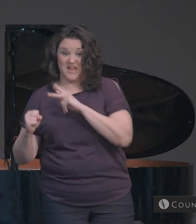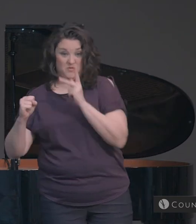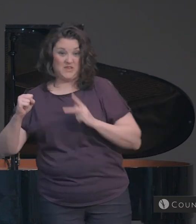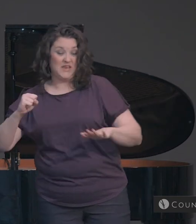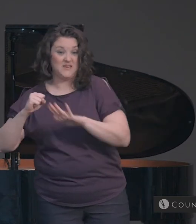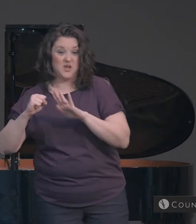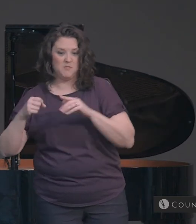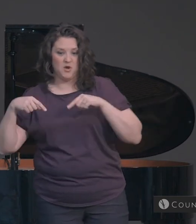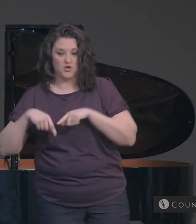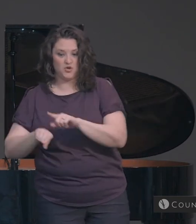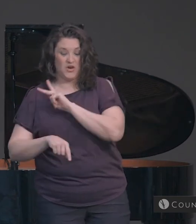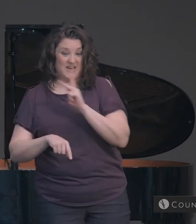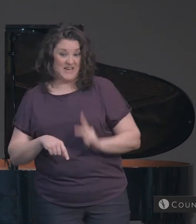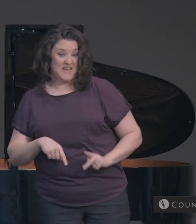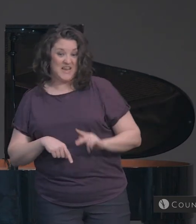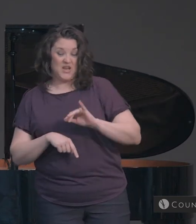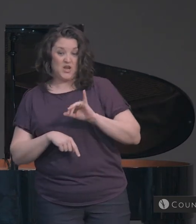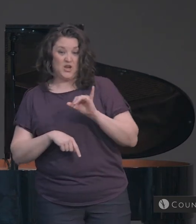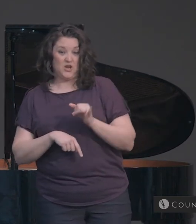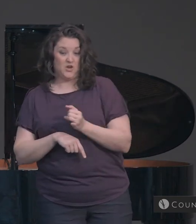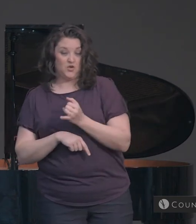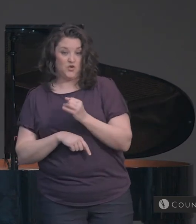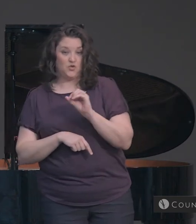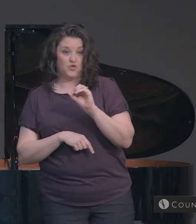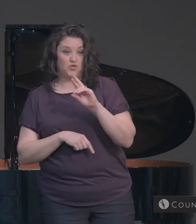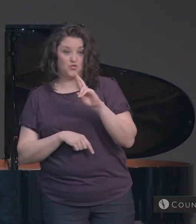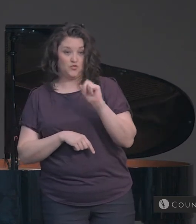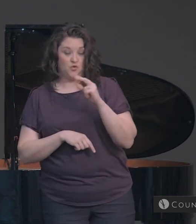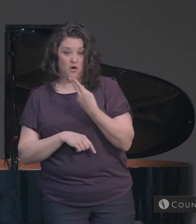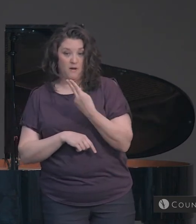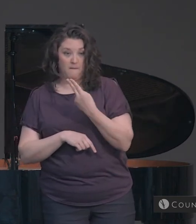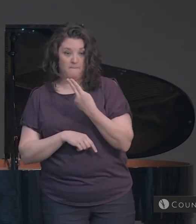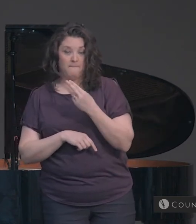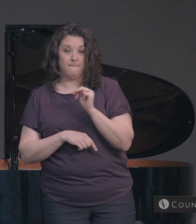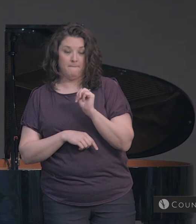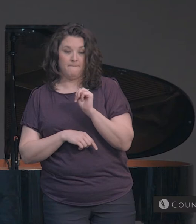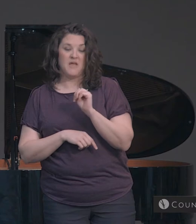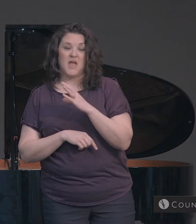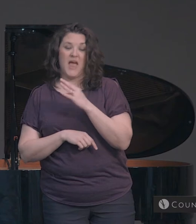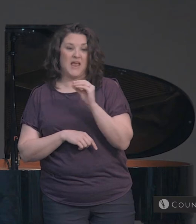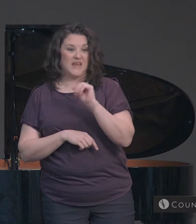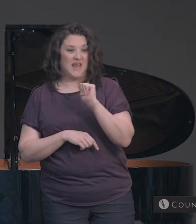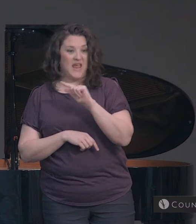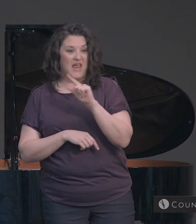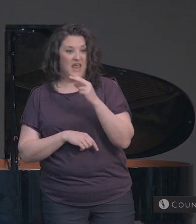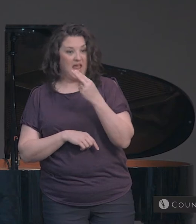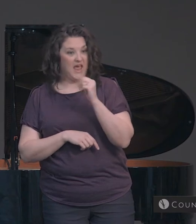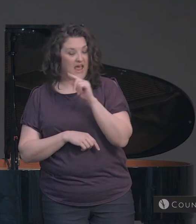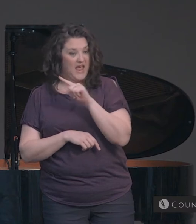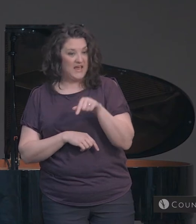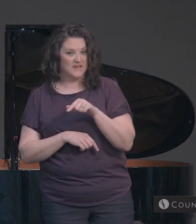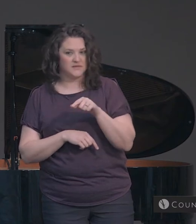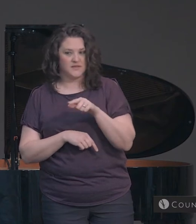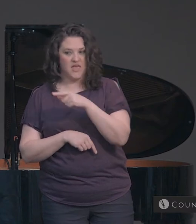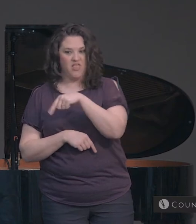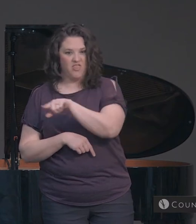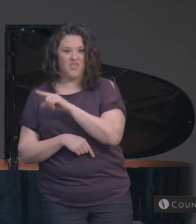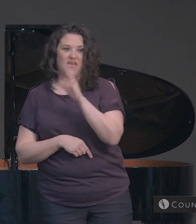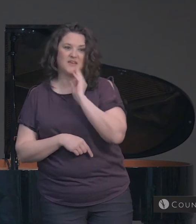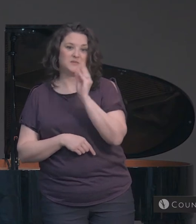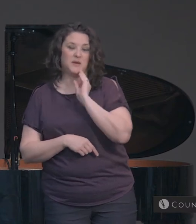the reigns of Joram, Ahaz, the kings of Judah had also experienced a great deal of